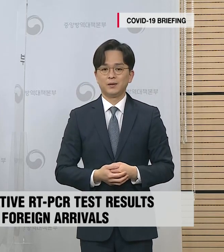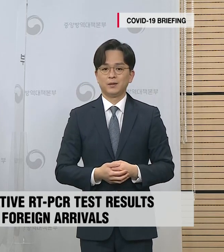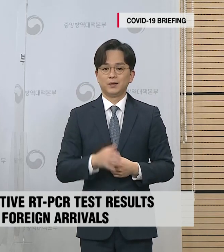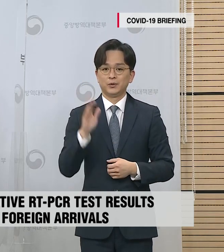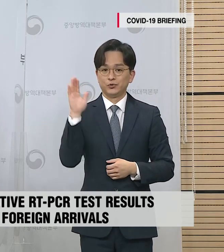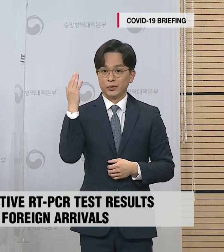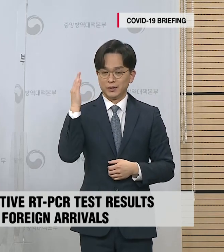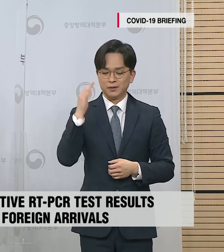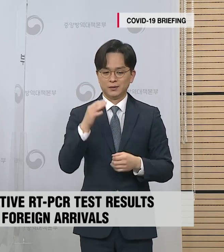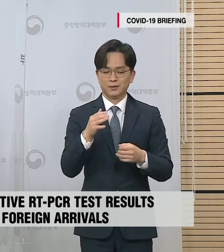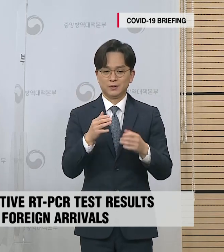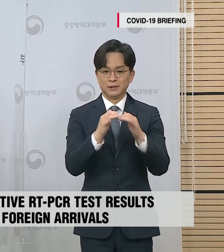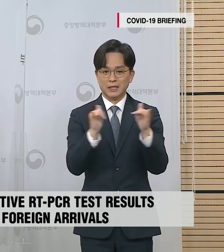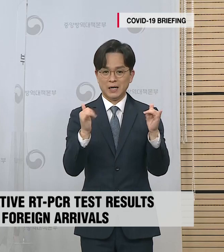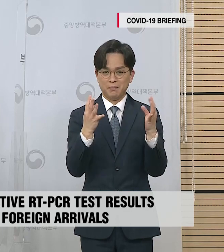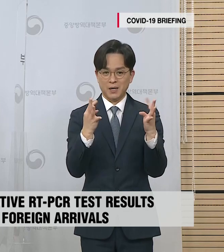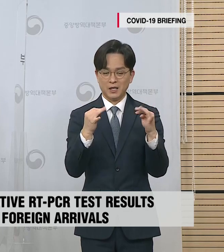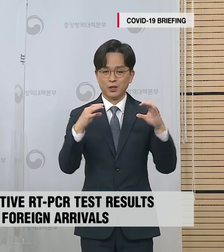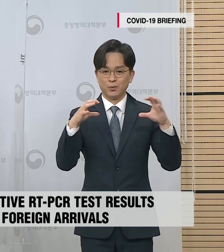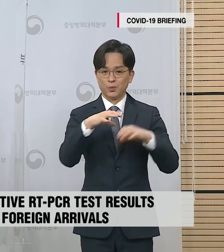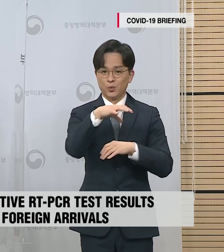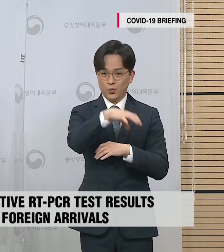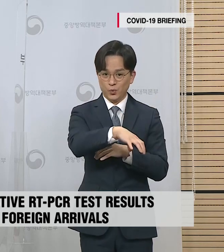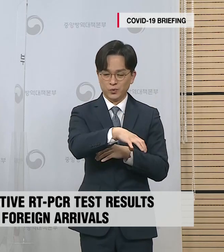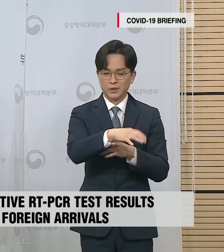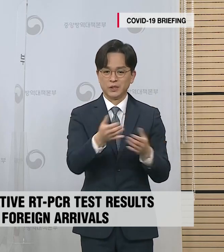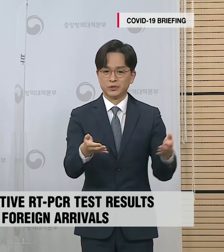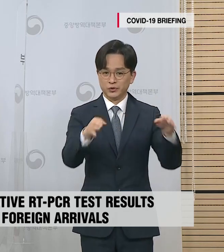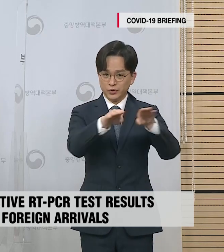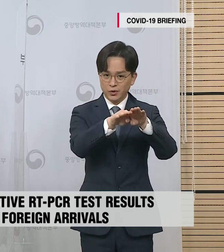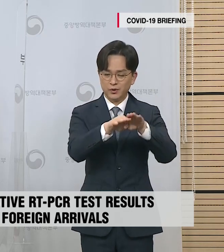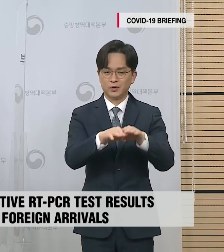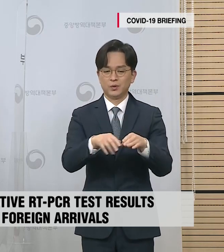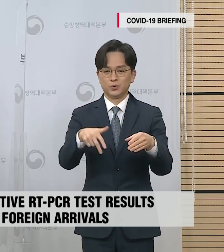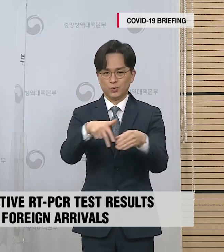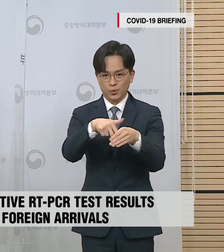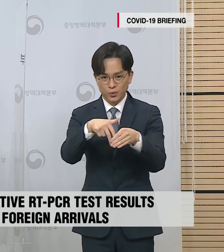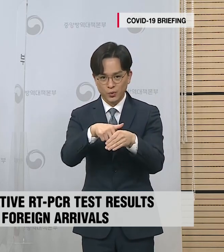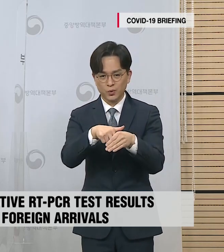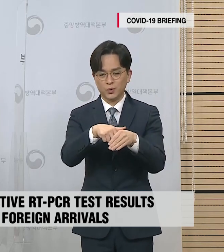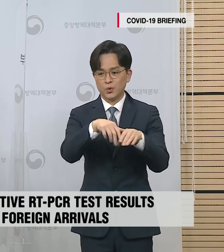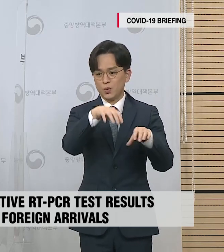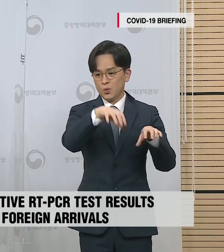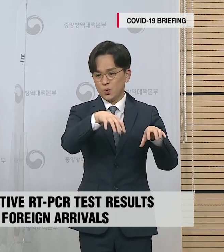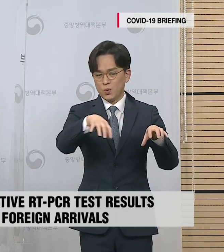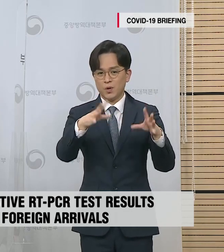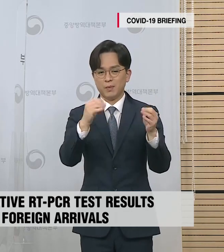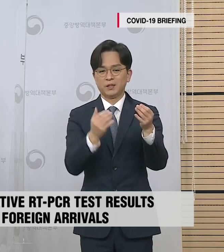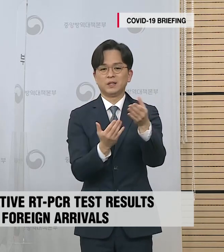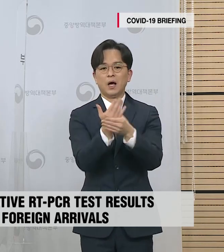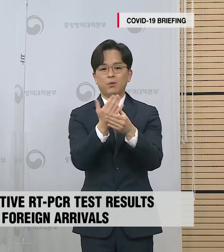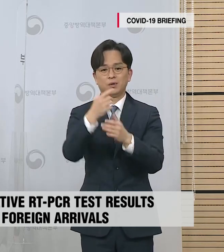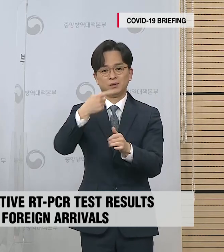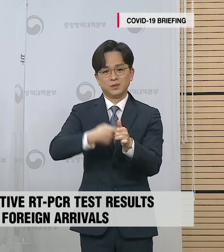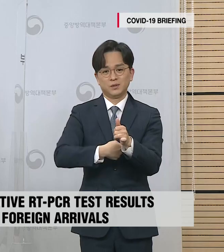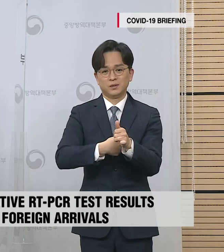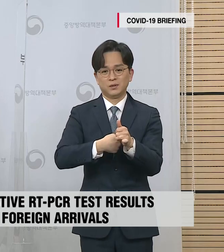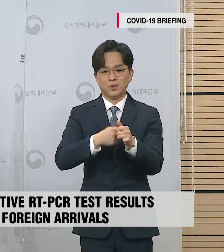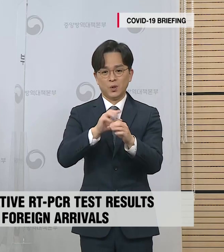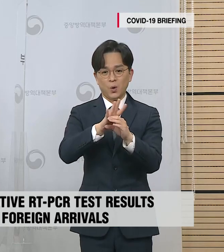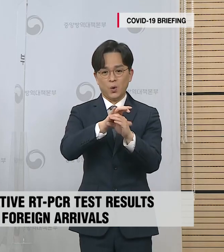Moreover, we are seeing many multi-use facilities and religious facilities, as well as many other day-to-day